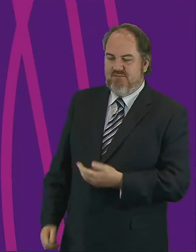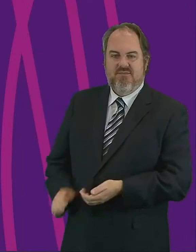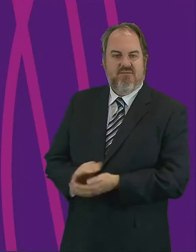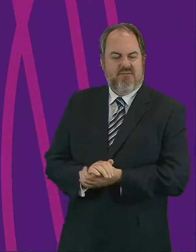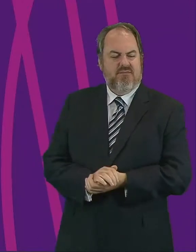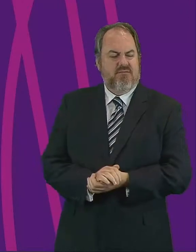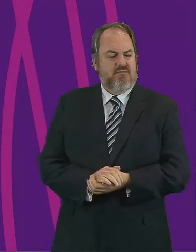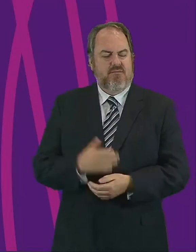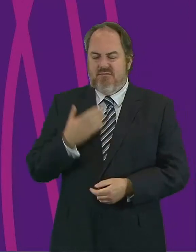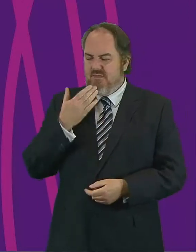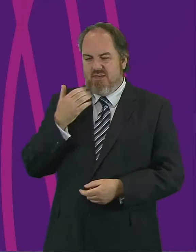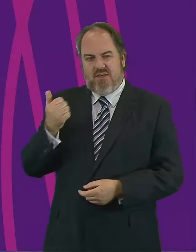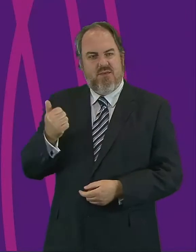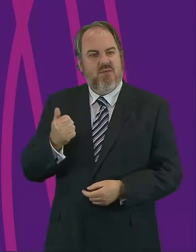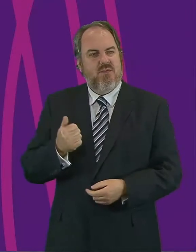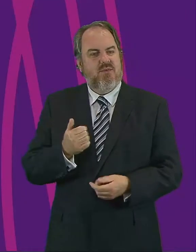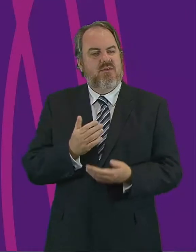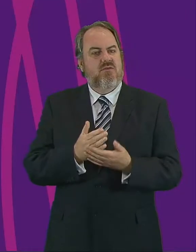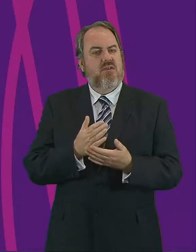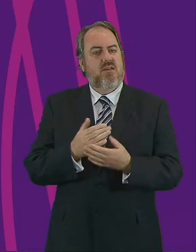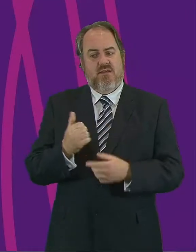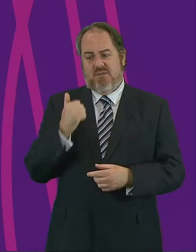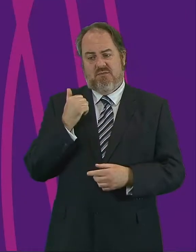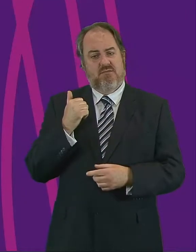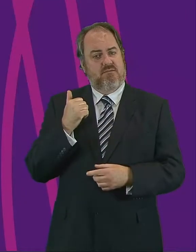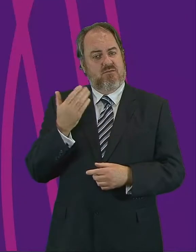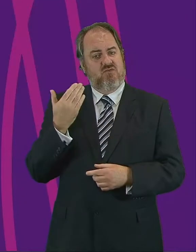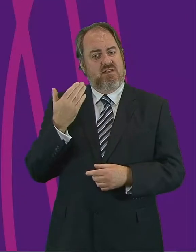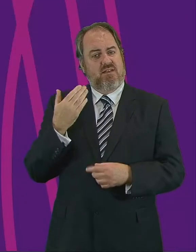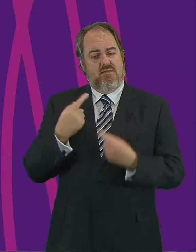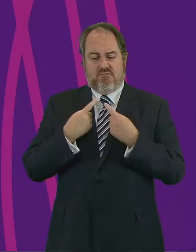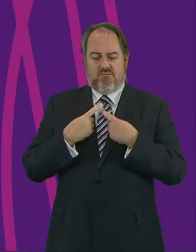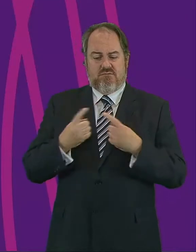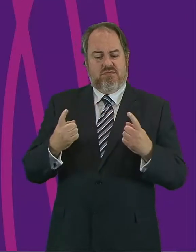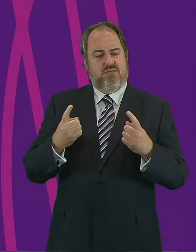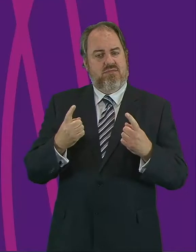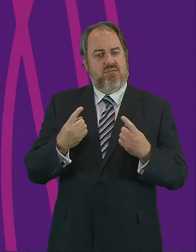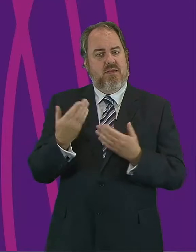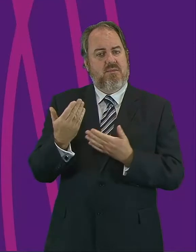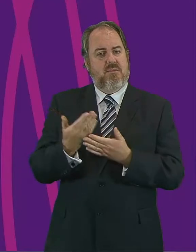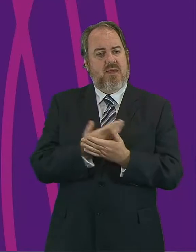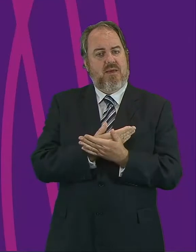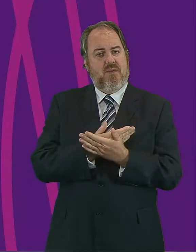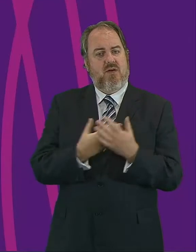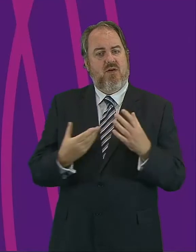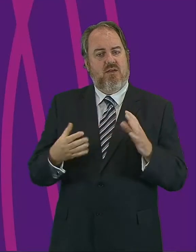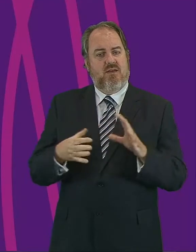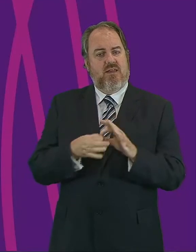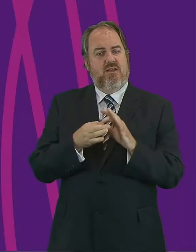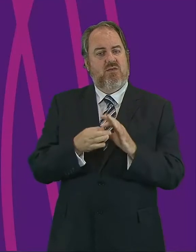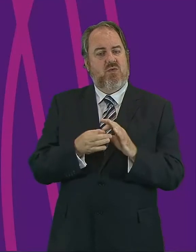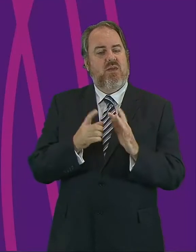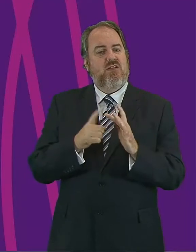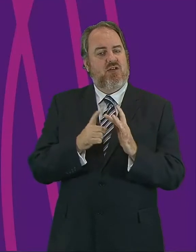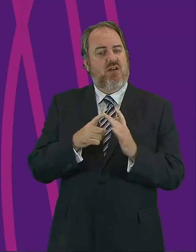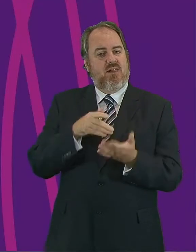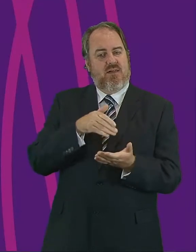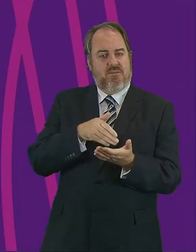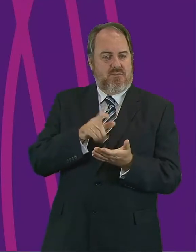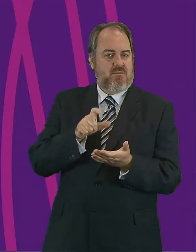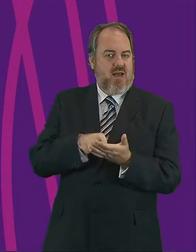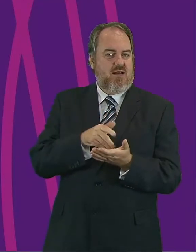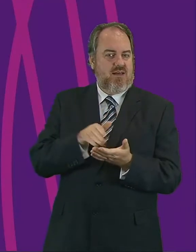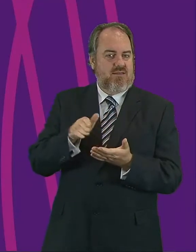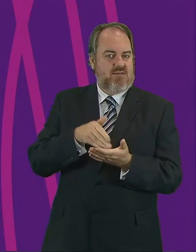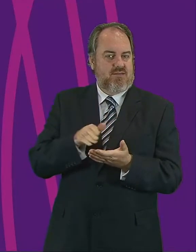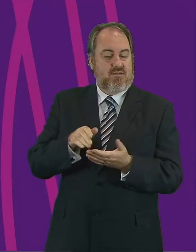on the 16th of July, the UK Government published a white paper on the UK internal market. The Scottish Government believes that the unilateral proposals made in